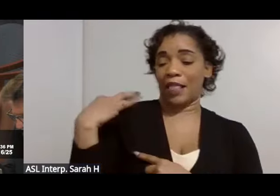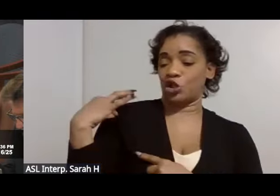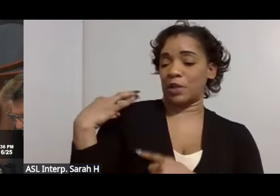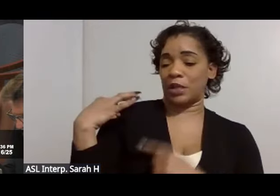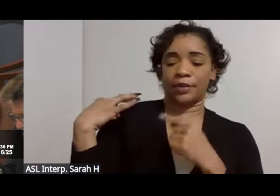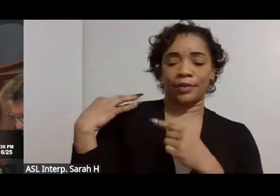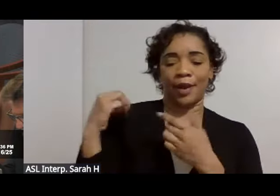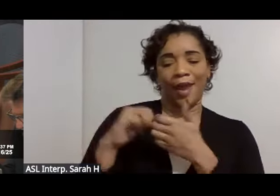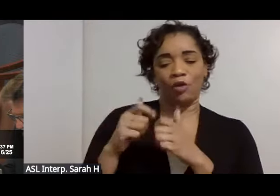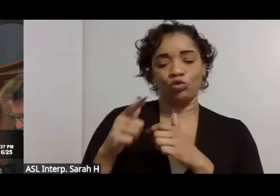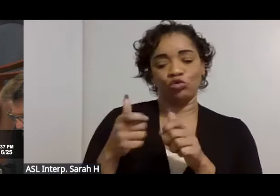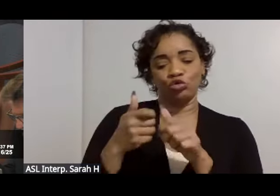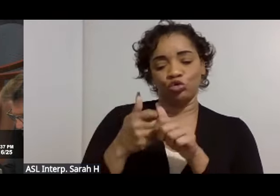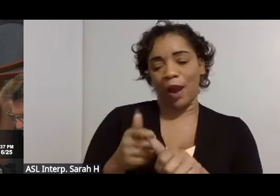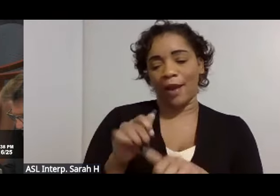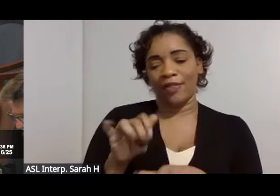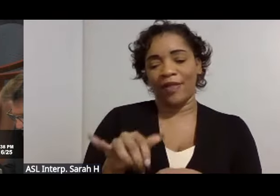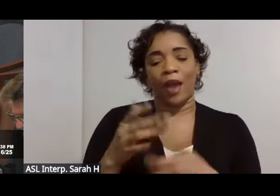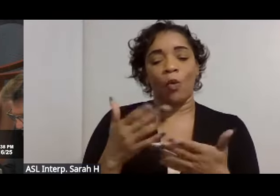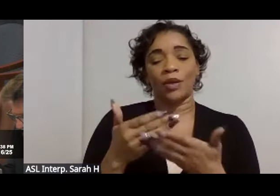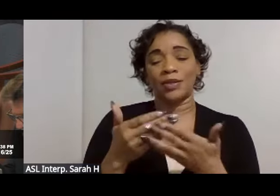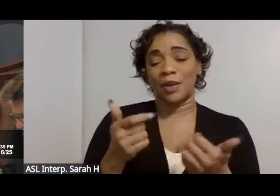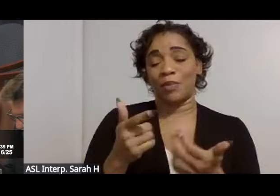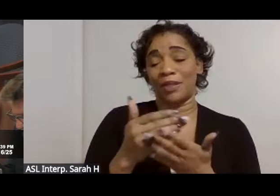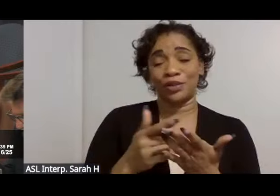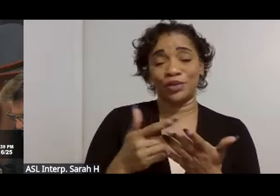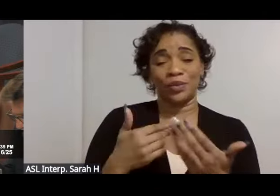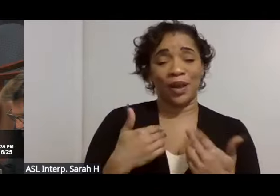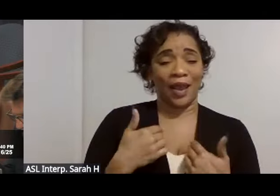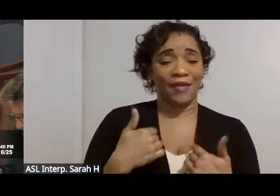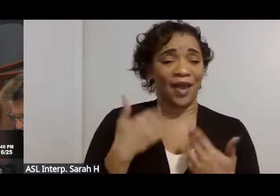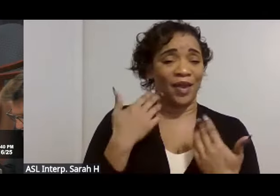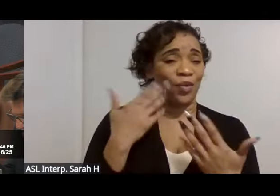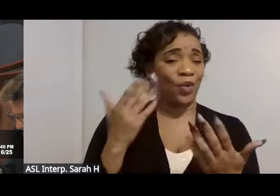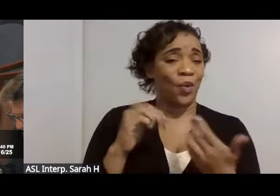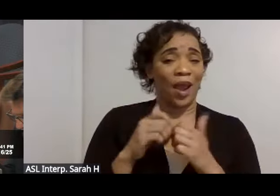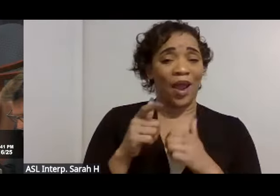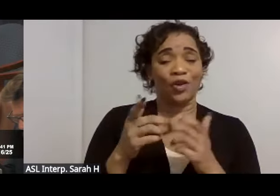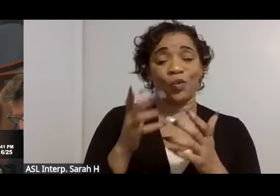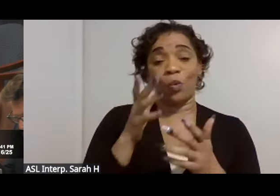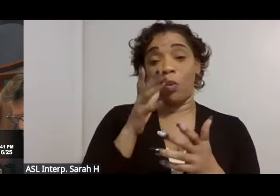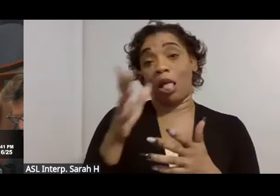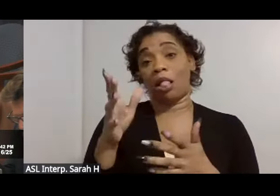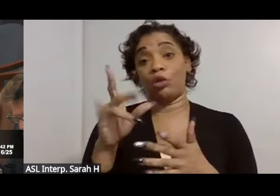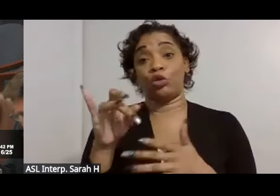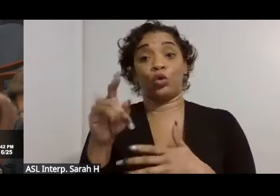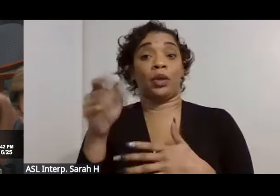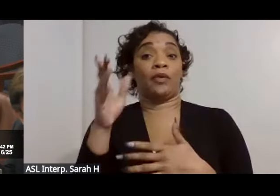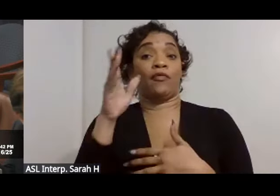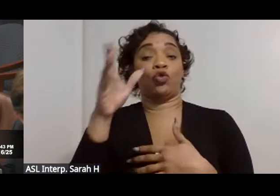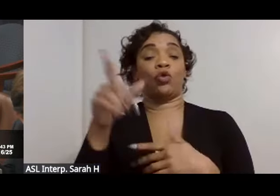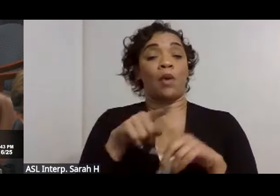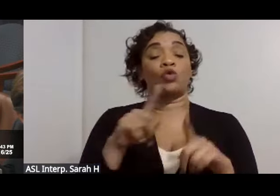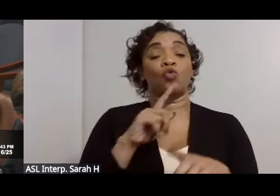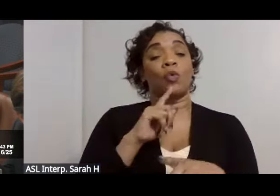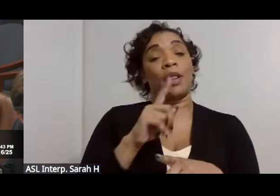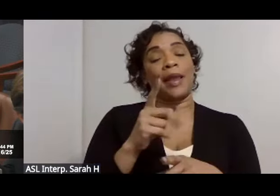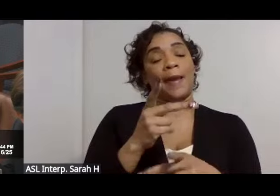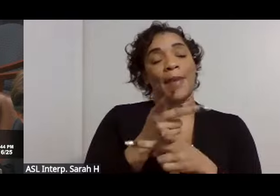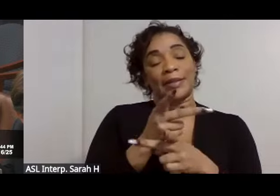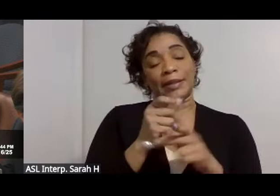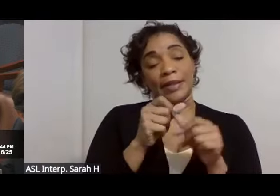you have. I don't know how, how you guys will end up doing it, but really it's a matter of maintaining someone's eligibility status,